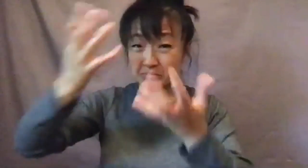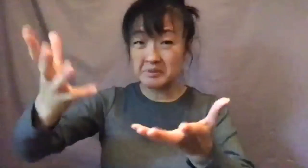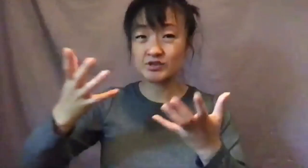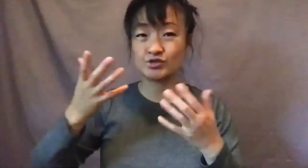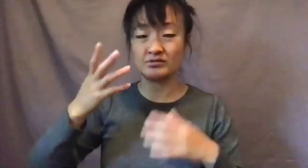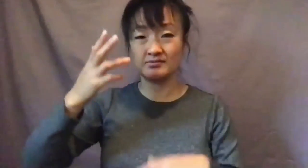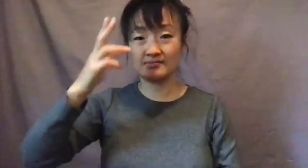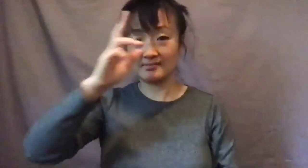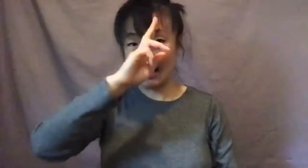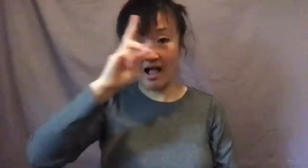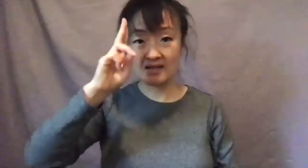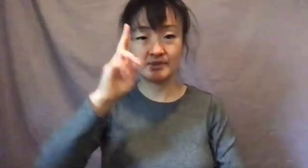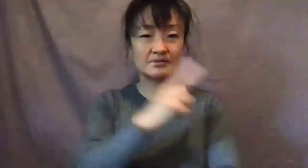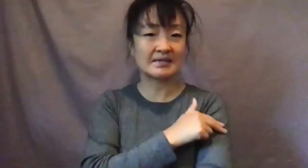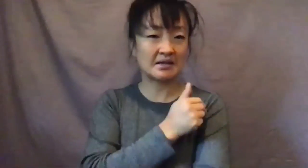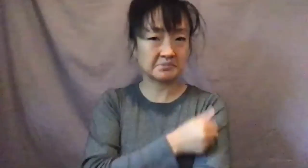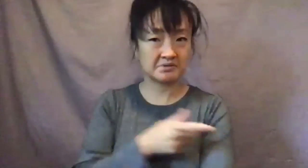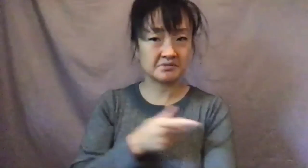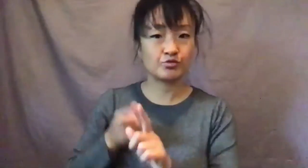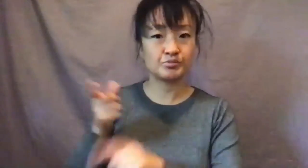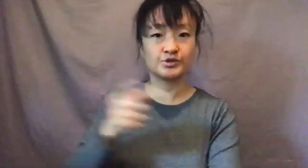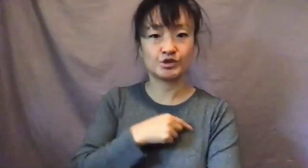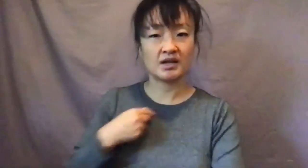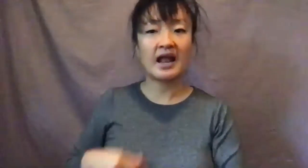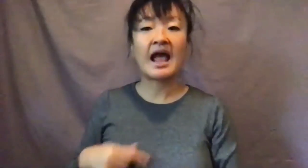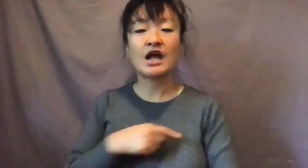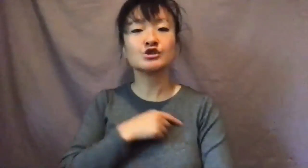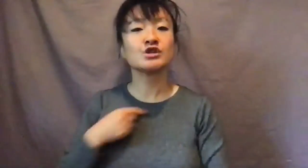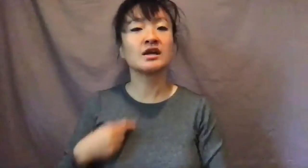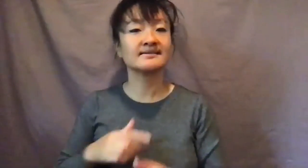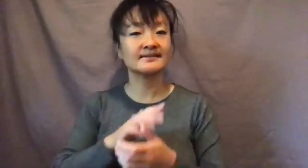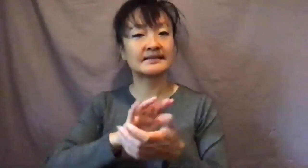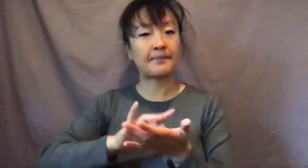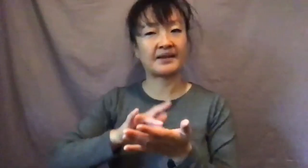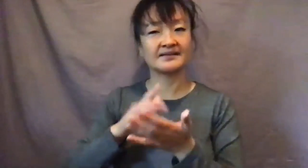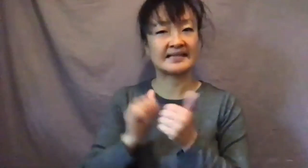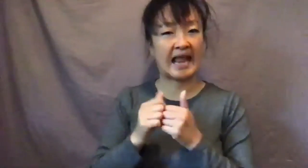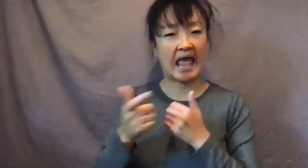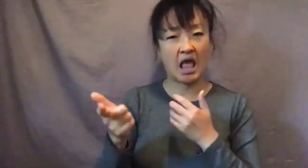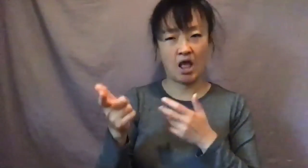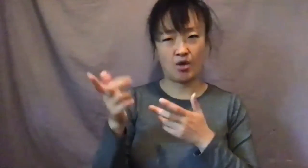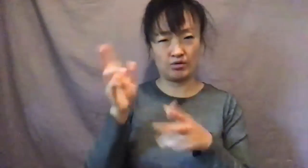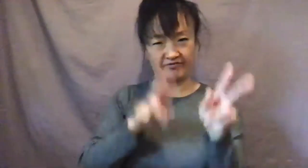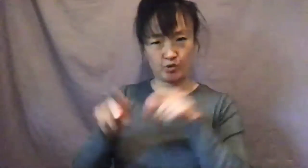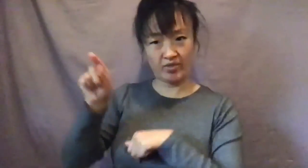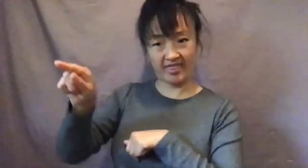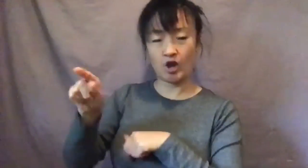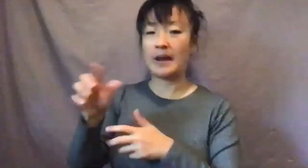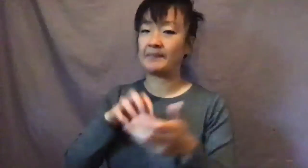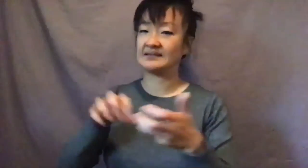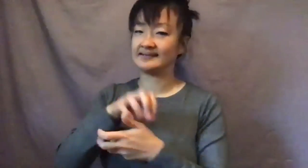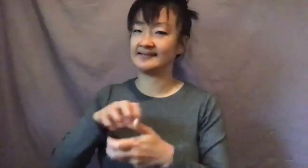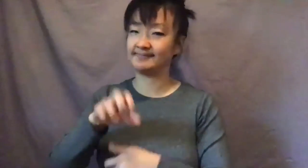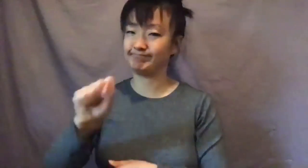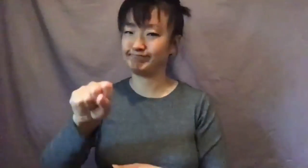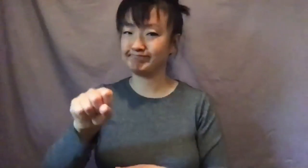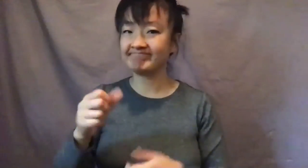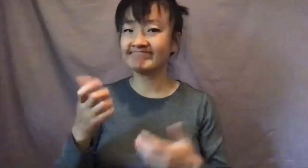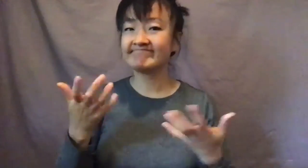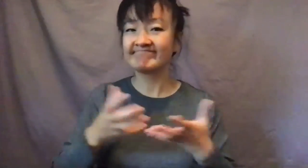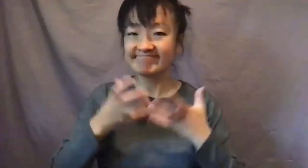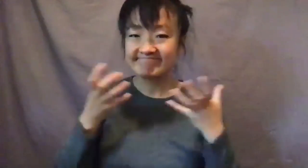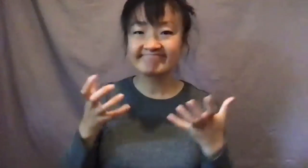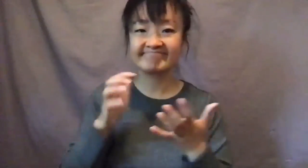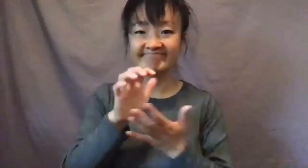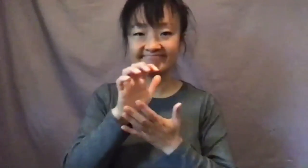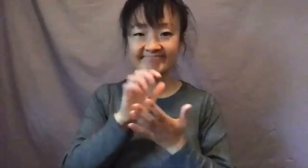this is another question in the survey, how is Chinese medicine regarded there? It's mixed. In fact, there's a lot of writing. One of the teachers that